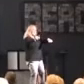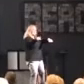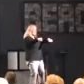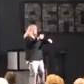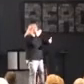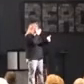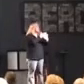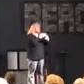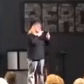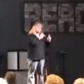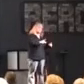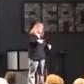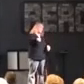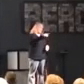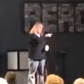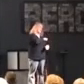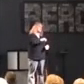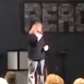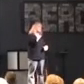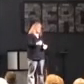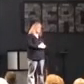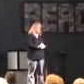be a good person.